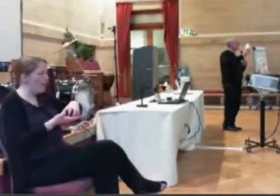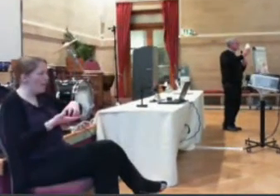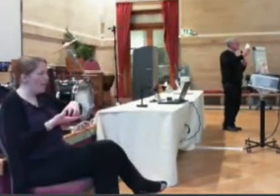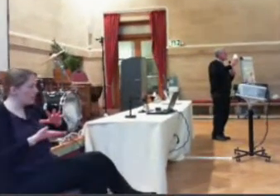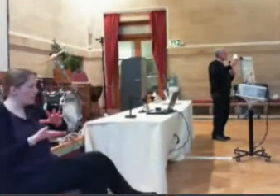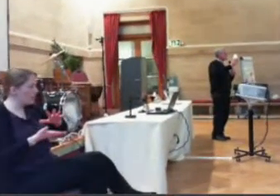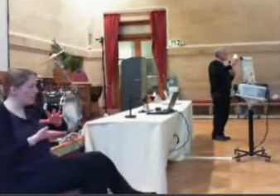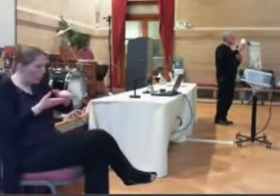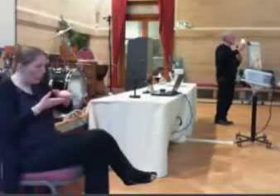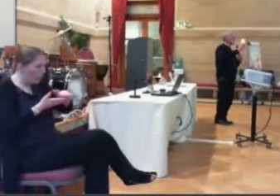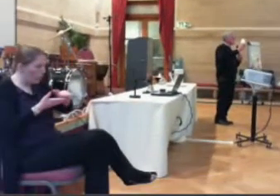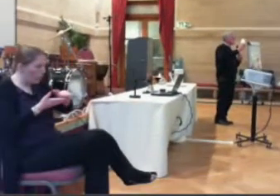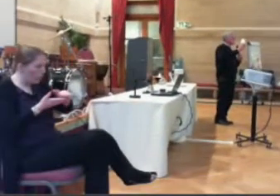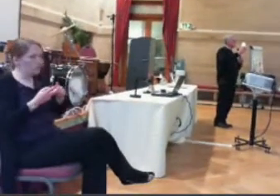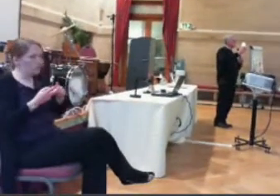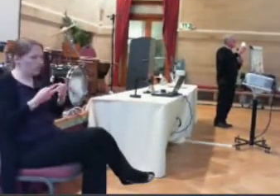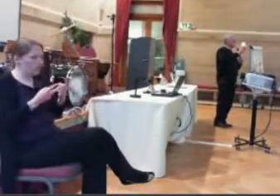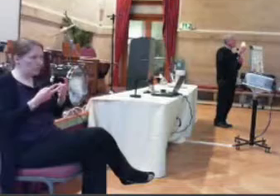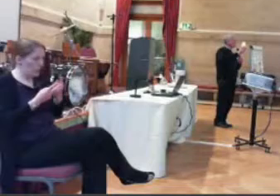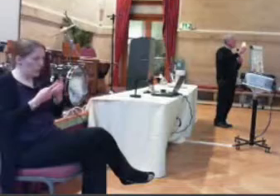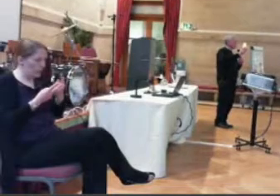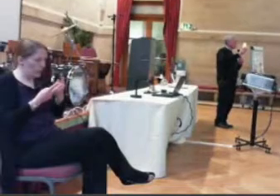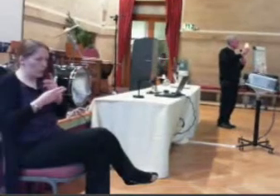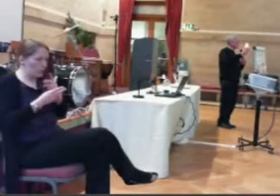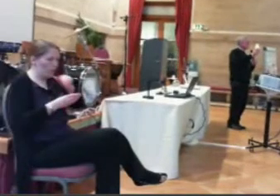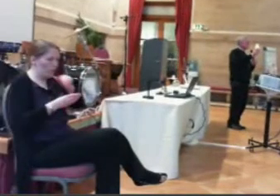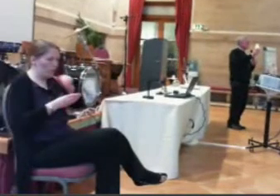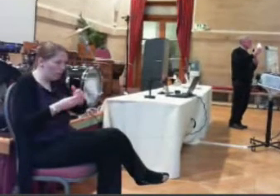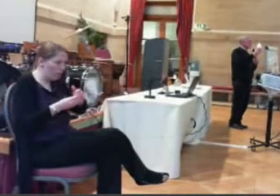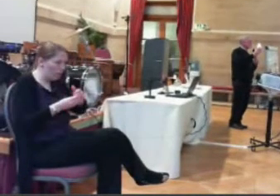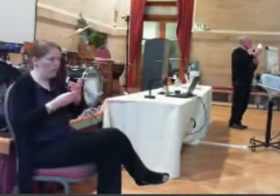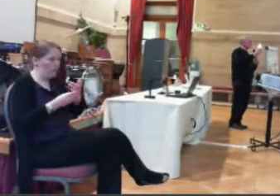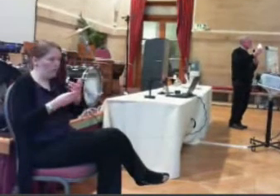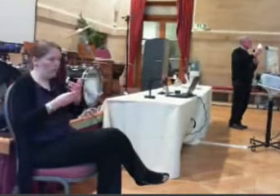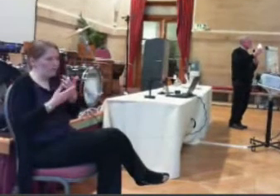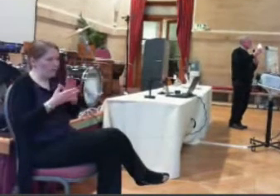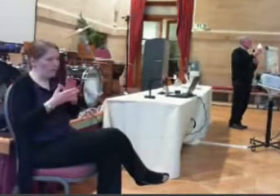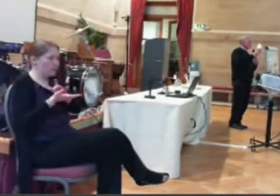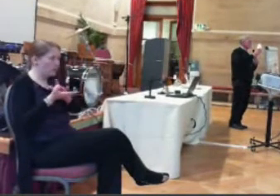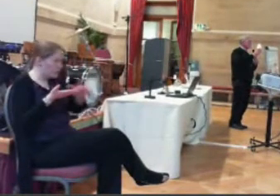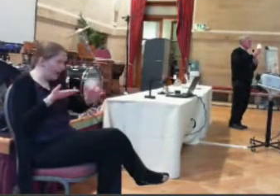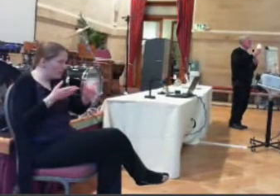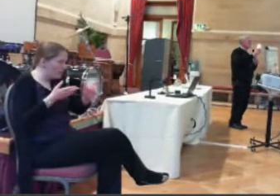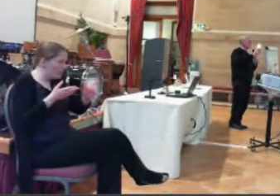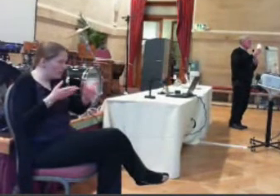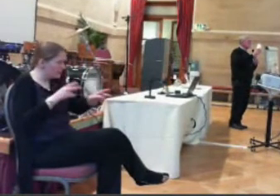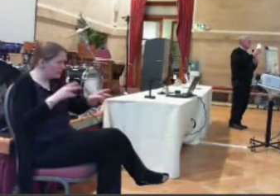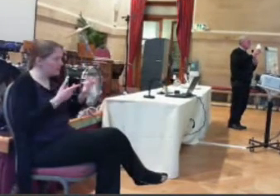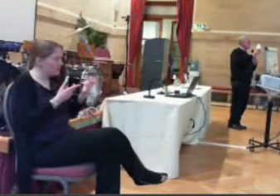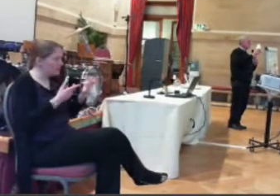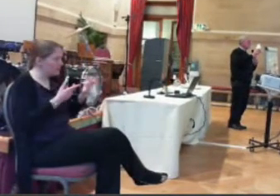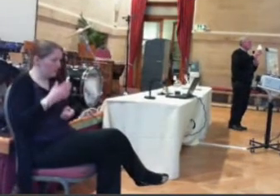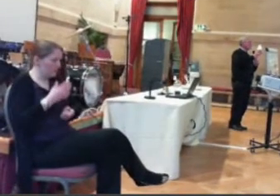of those who were caught up in genocides and ethnic cleansings.